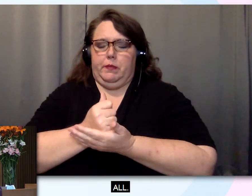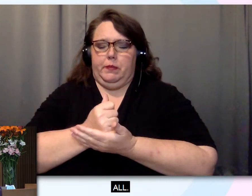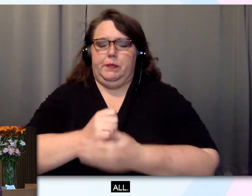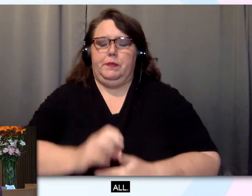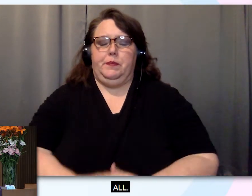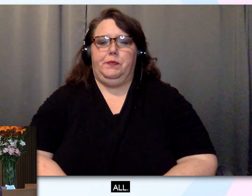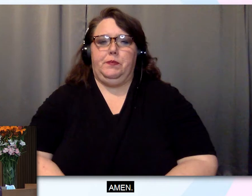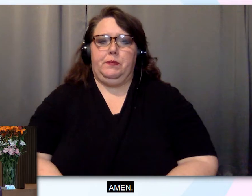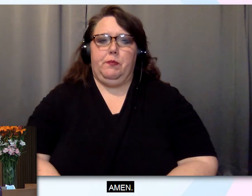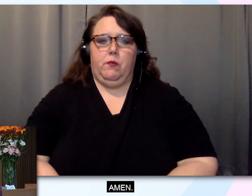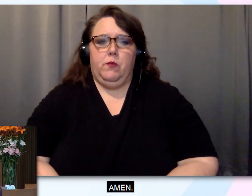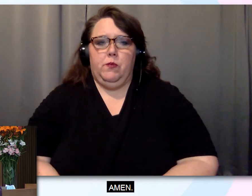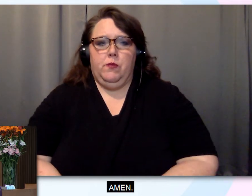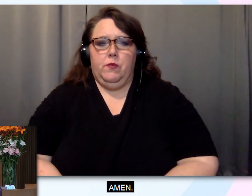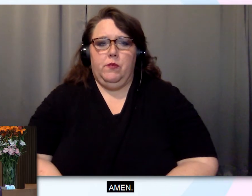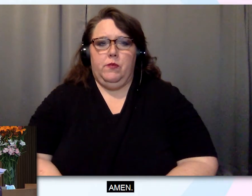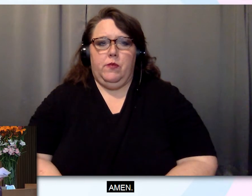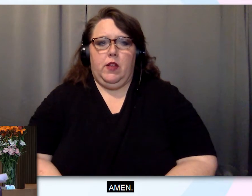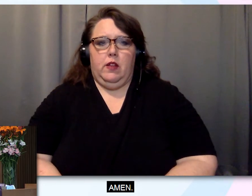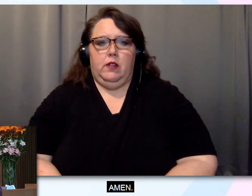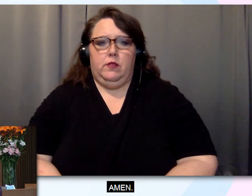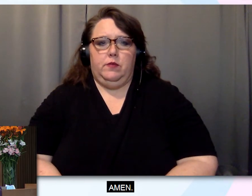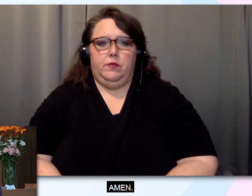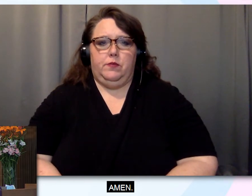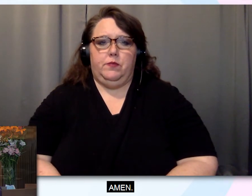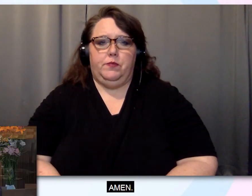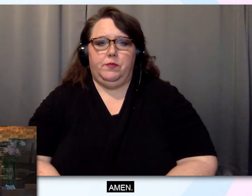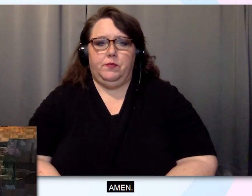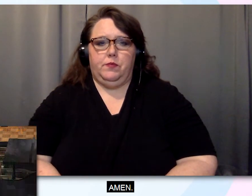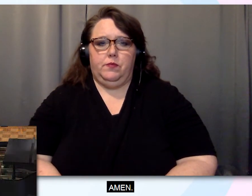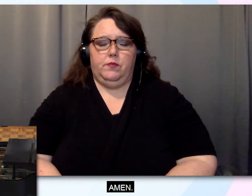all. Amen.